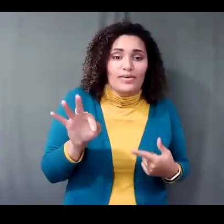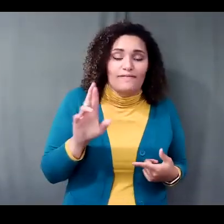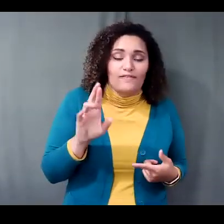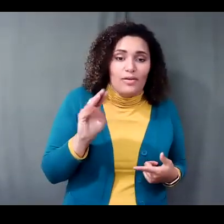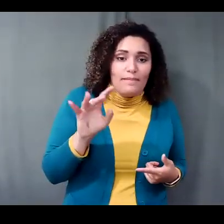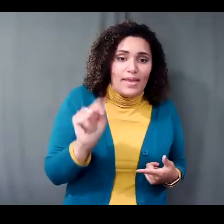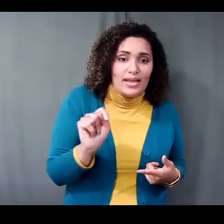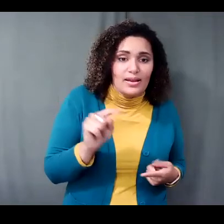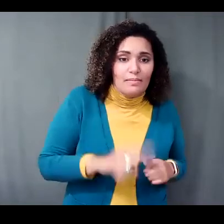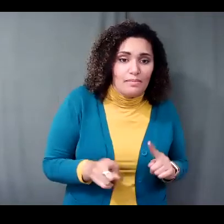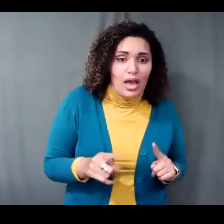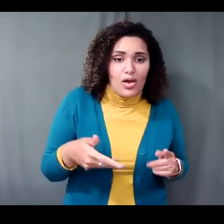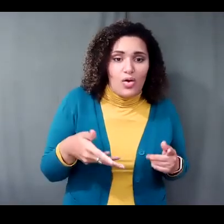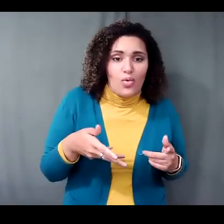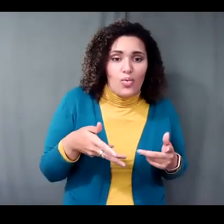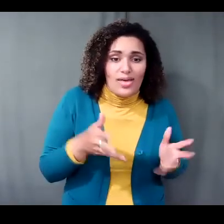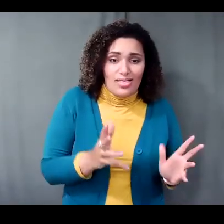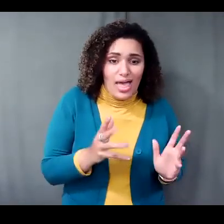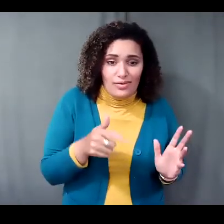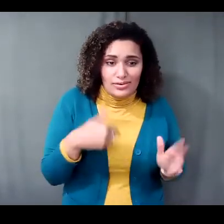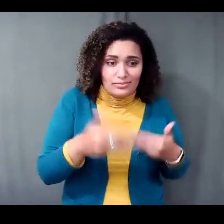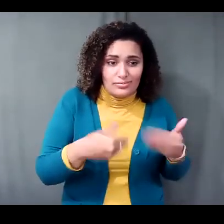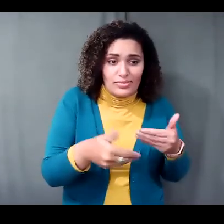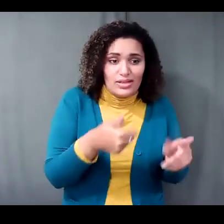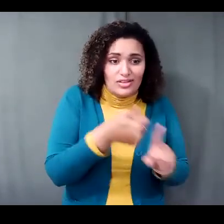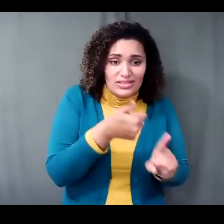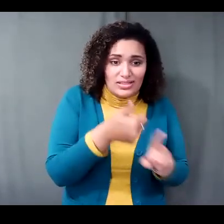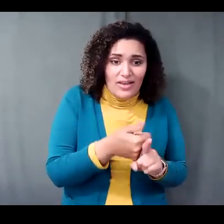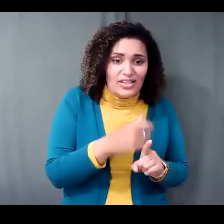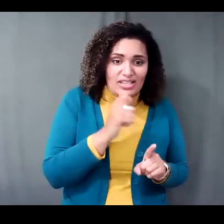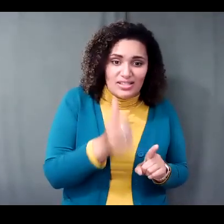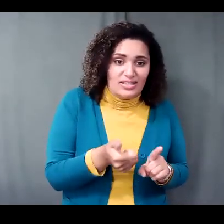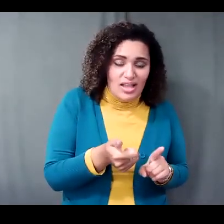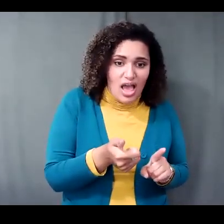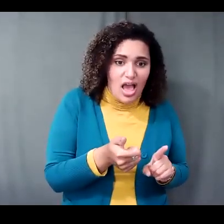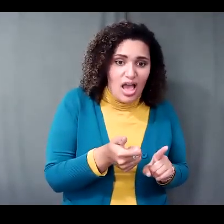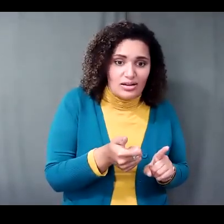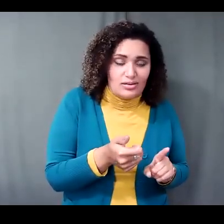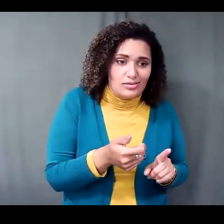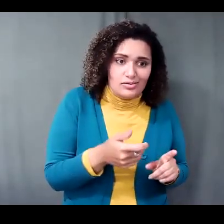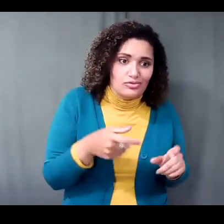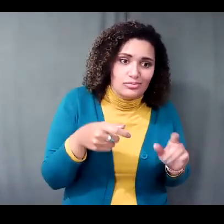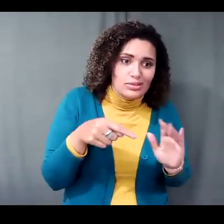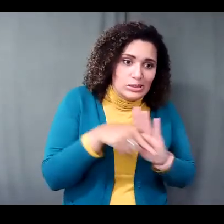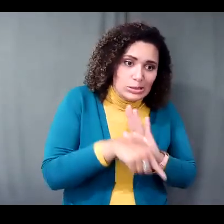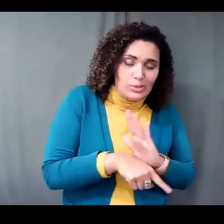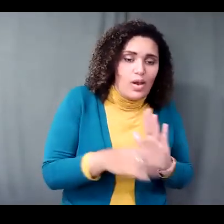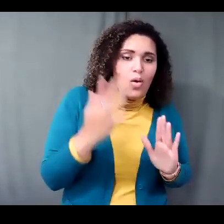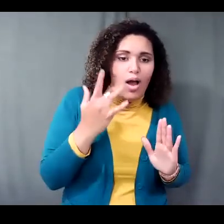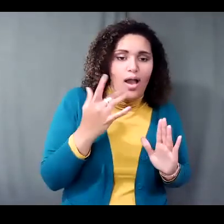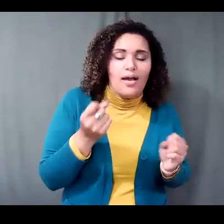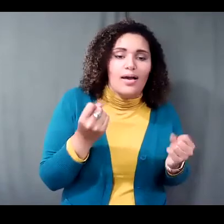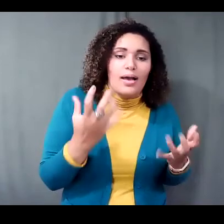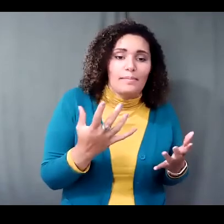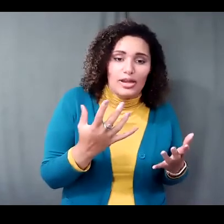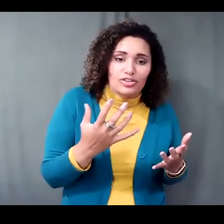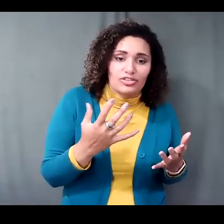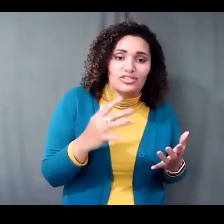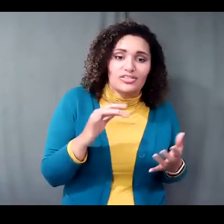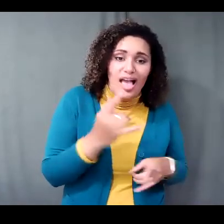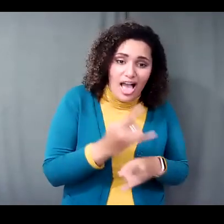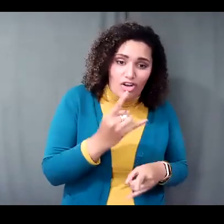tank. Right. We'll get out a little wine sometimes, but yeah, mostly that. Yeah. So- Yeah. So we have that to play with. Yeah, that's true. So we do have a little more. So a few other, into